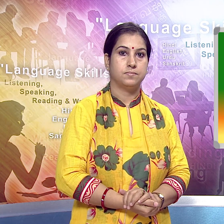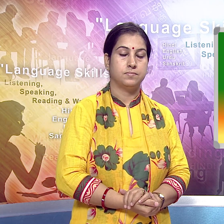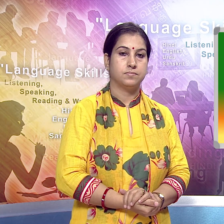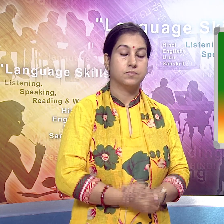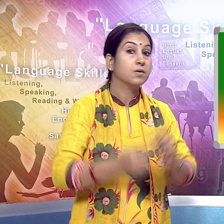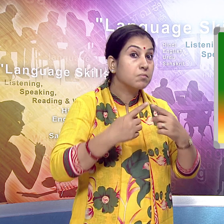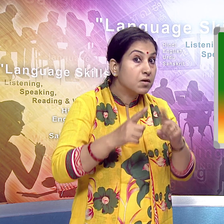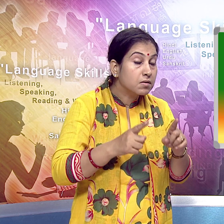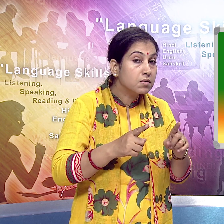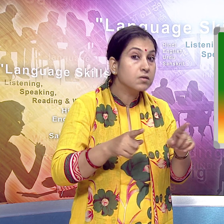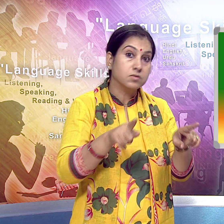But we also know